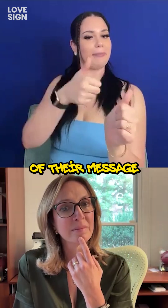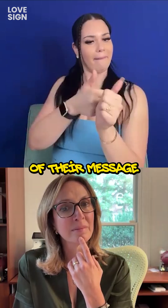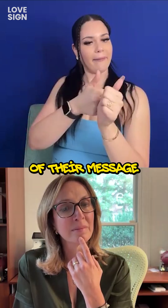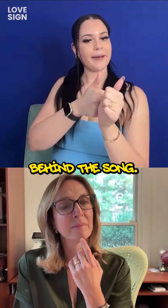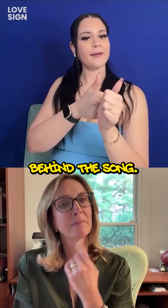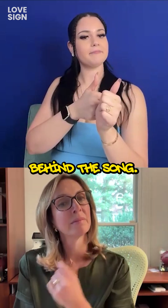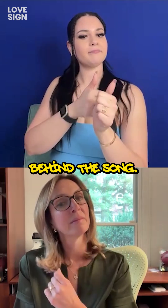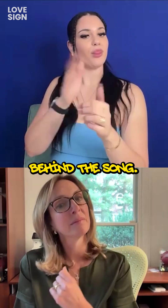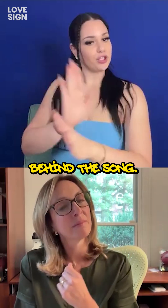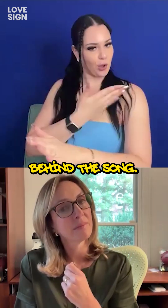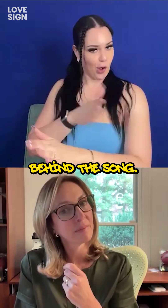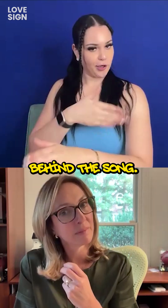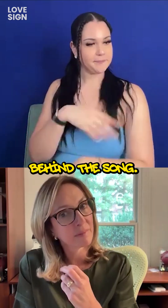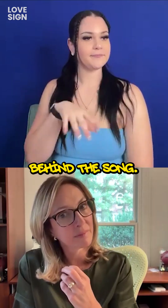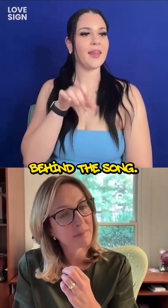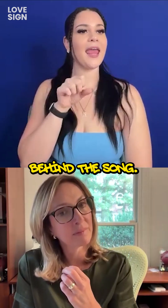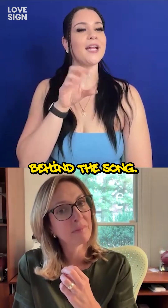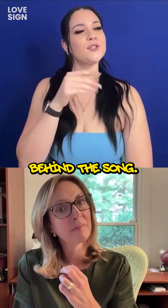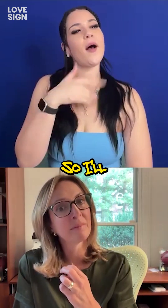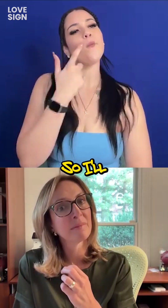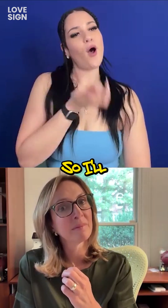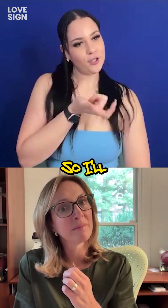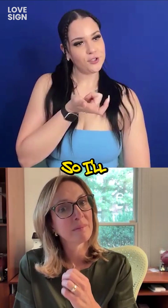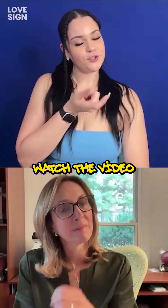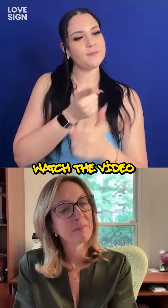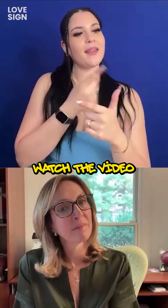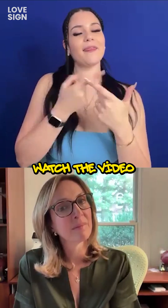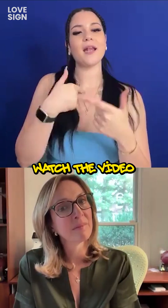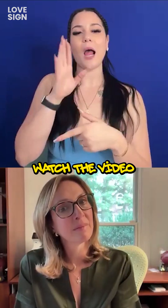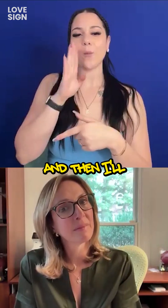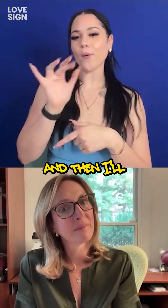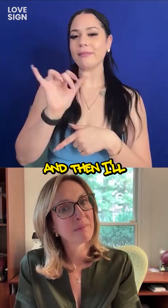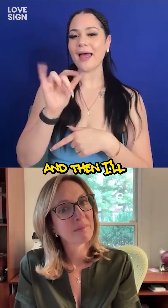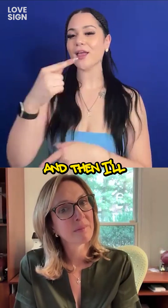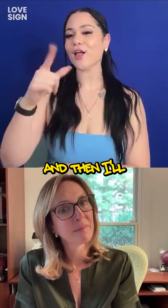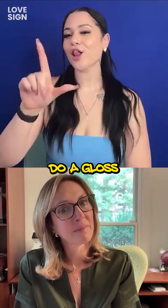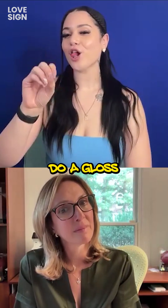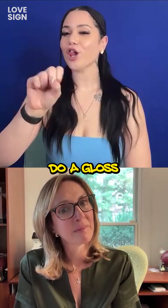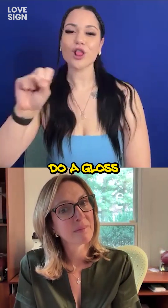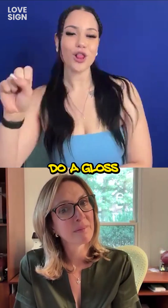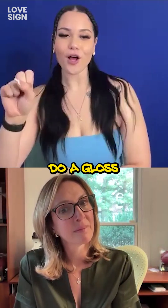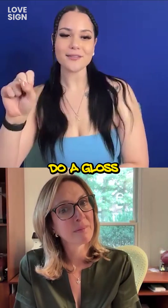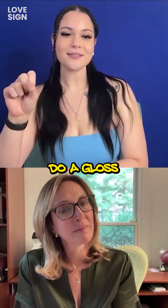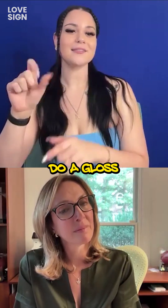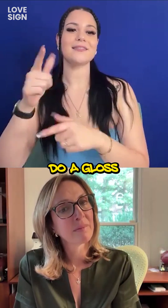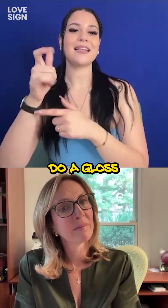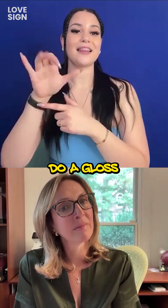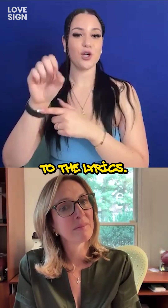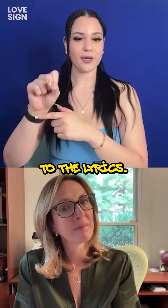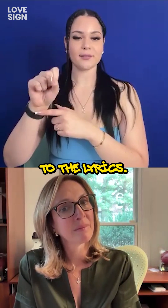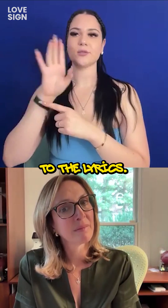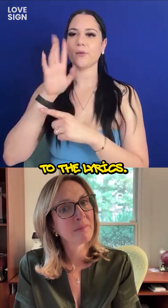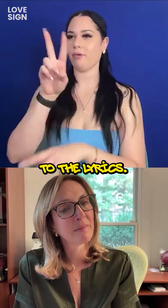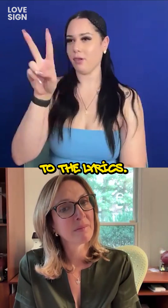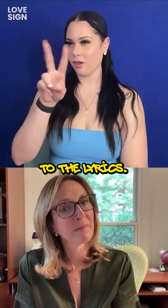their message behind the song. So I'll watch the video and then I'll do a gloss